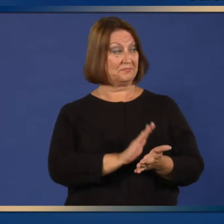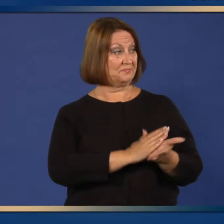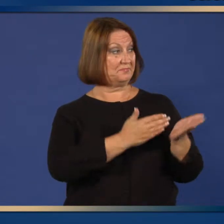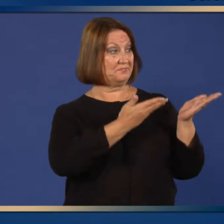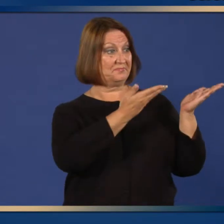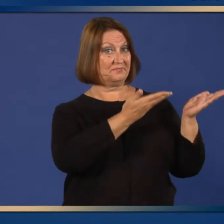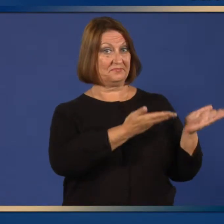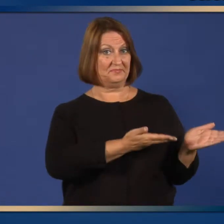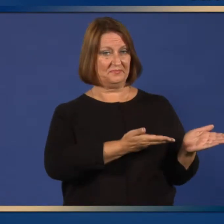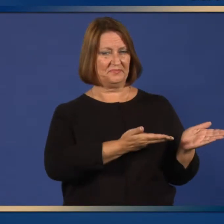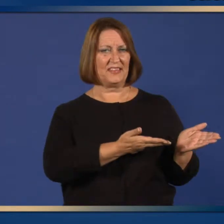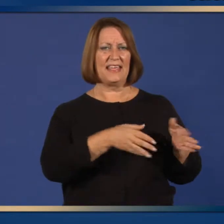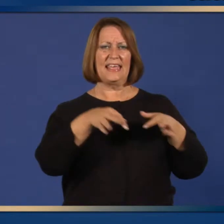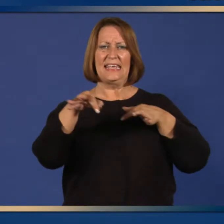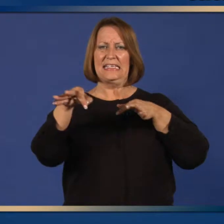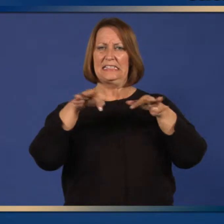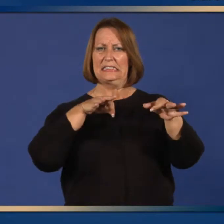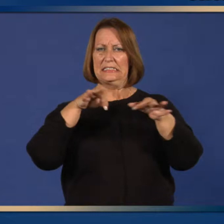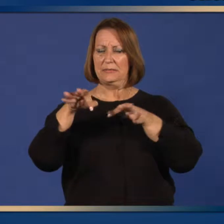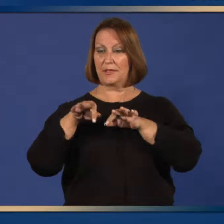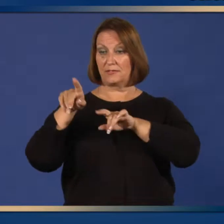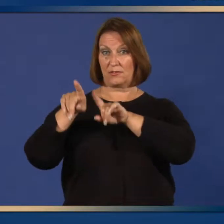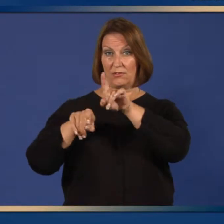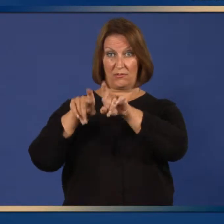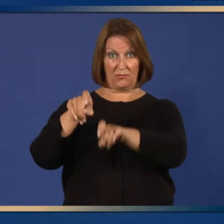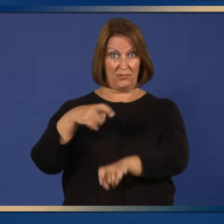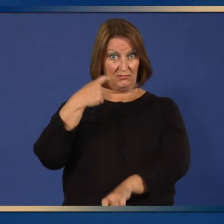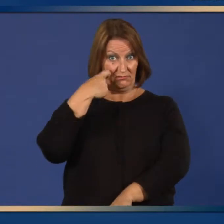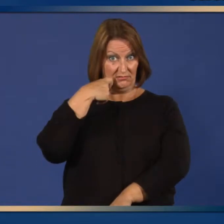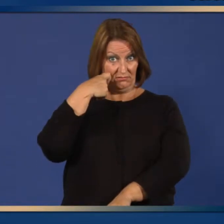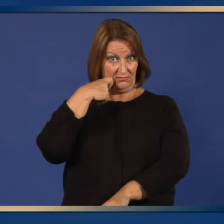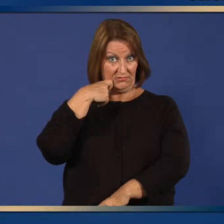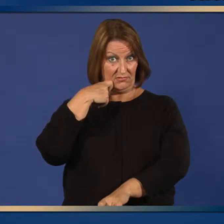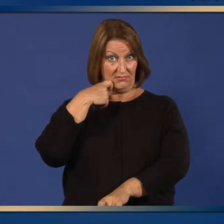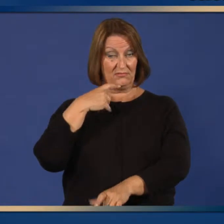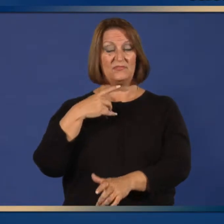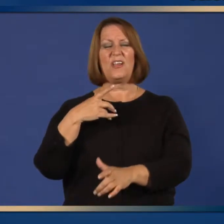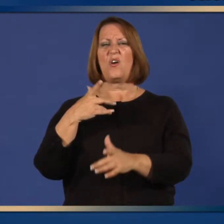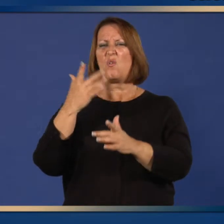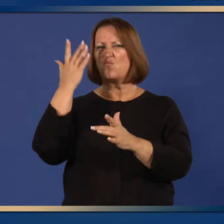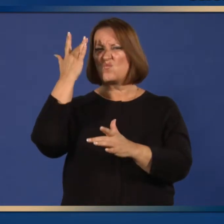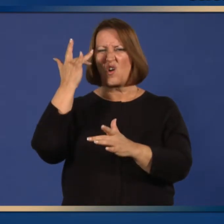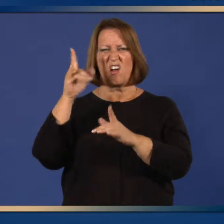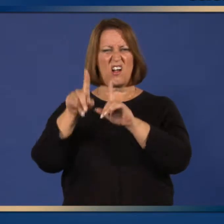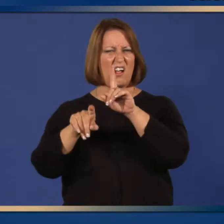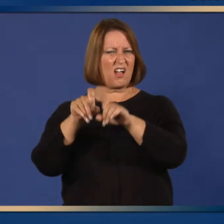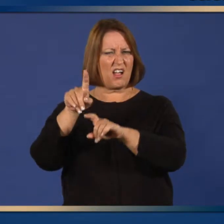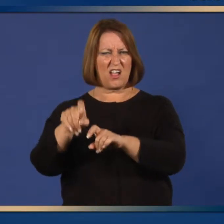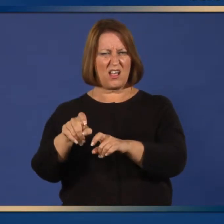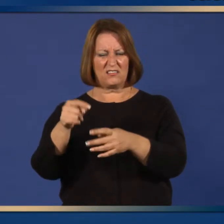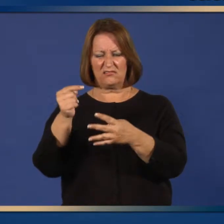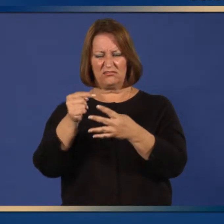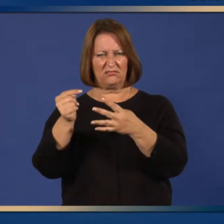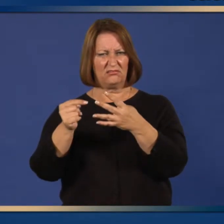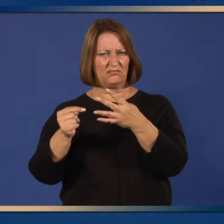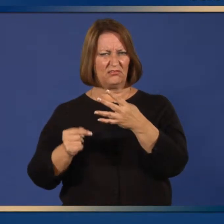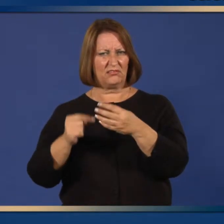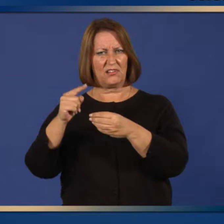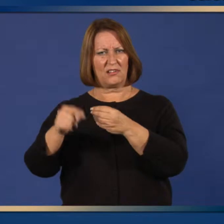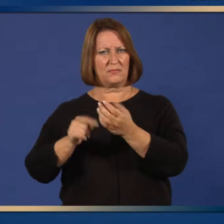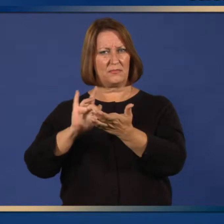Information for health professionals about the screening questionnaire for inactivated injectable